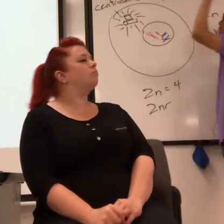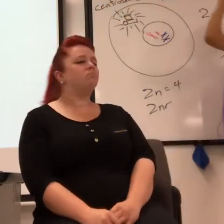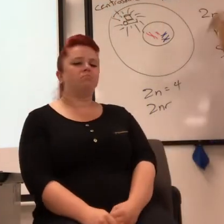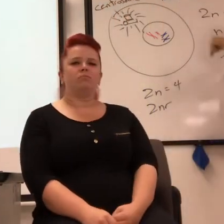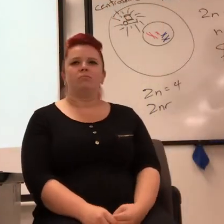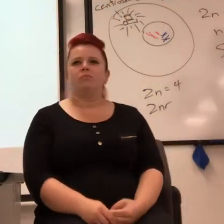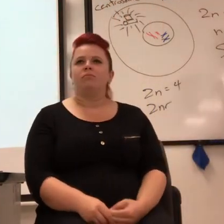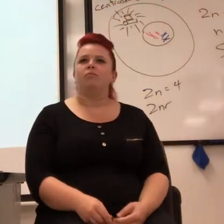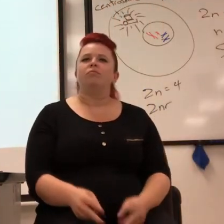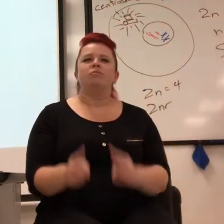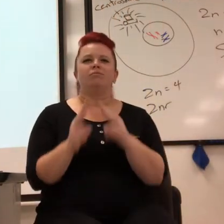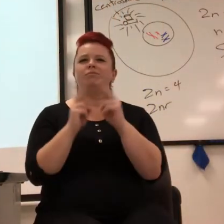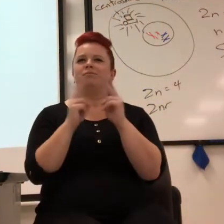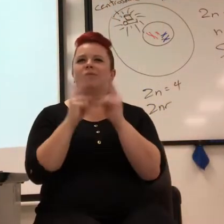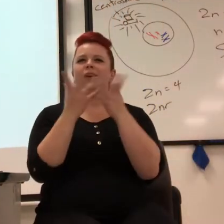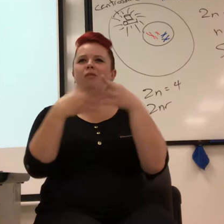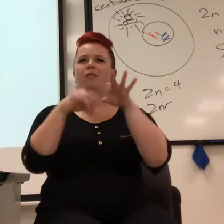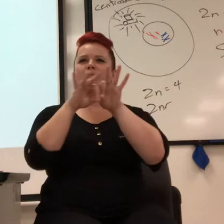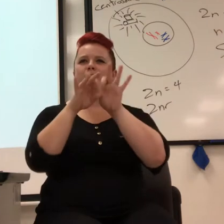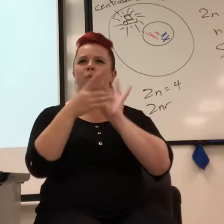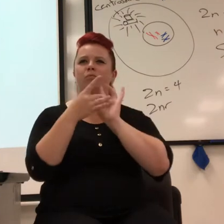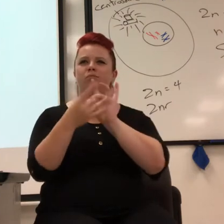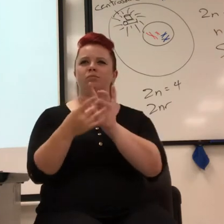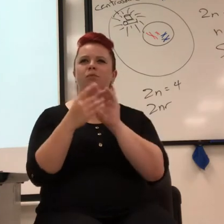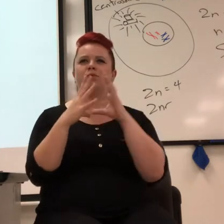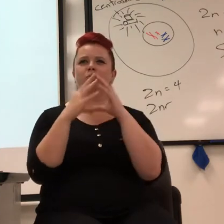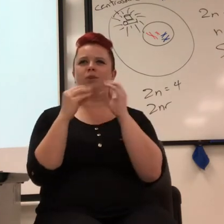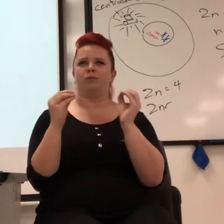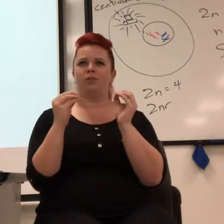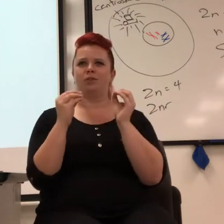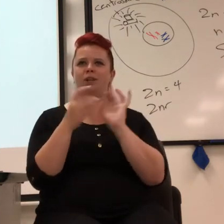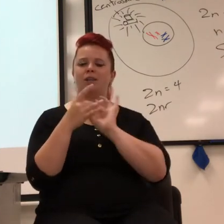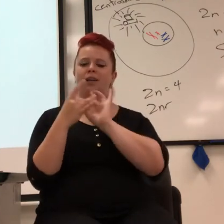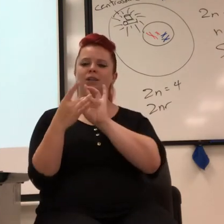Centrosomes are very important in cell division. They attach to